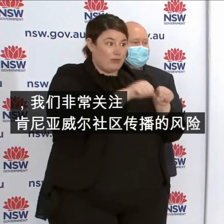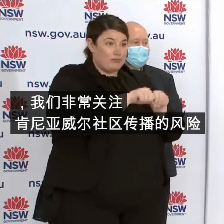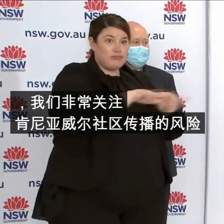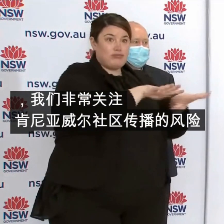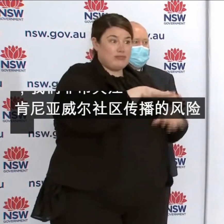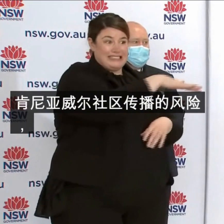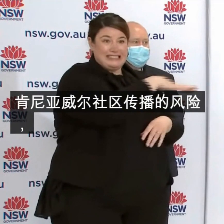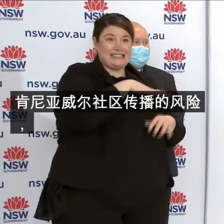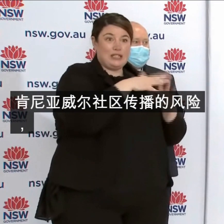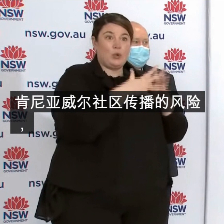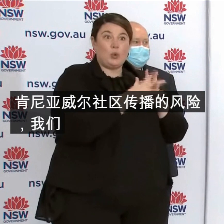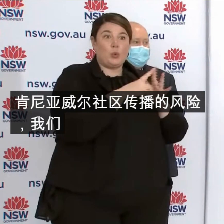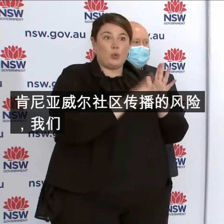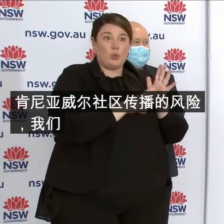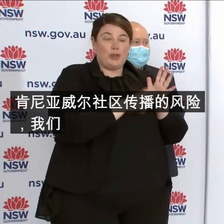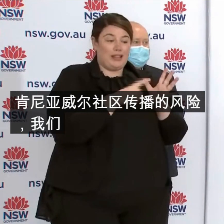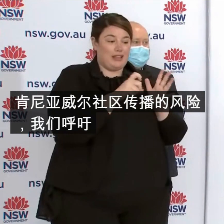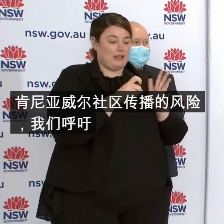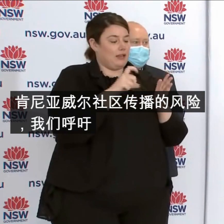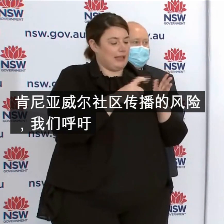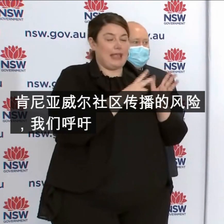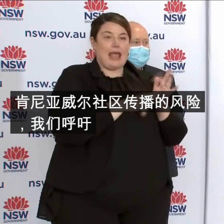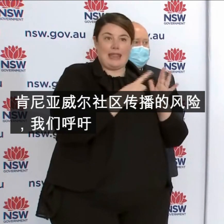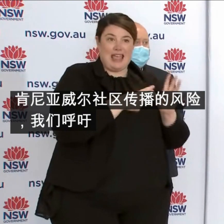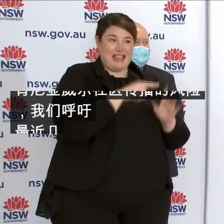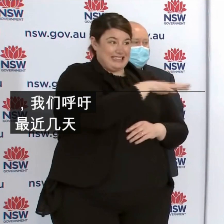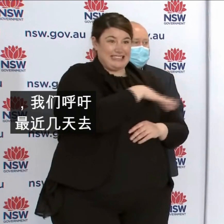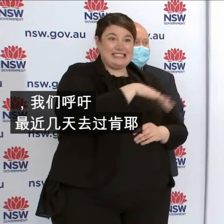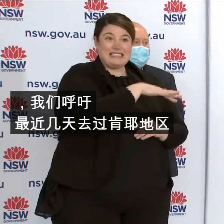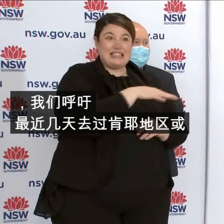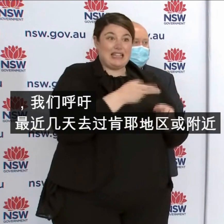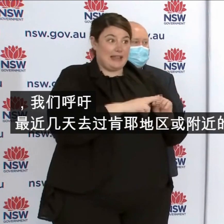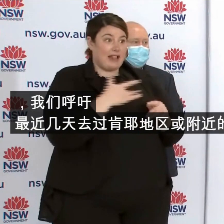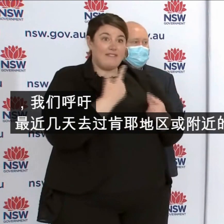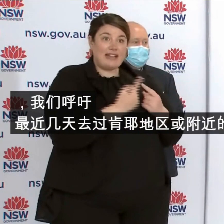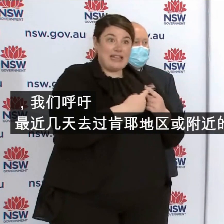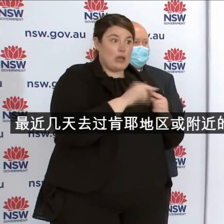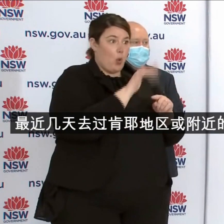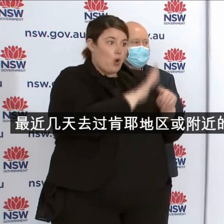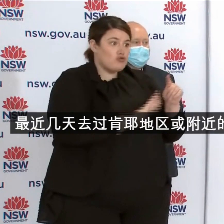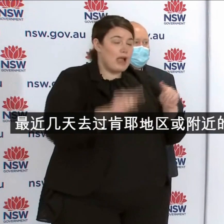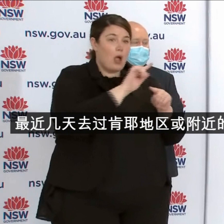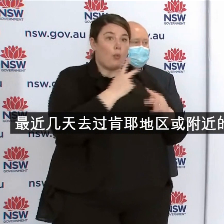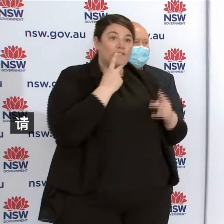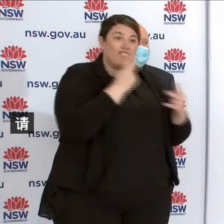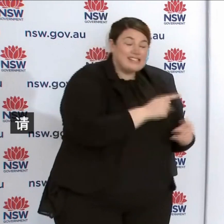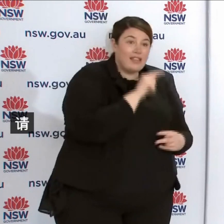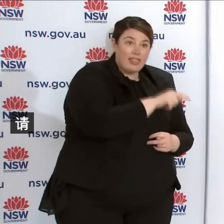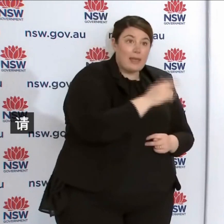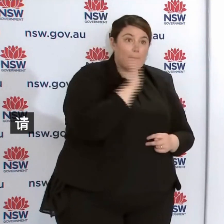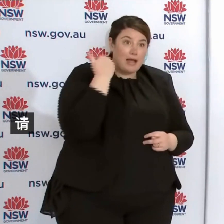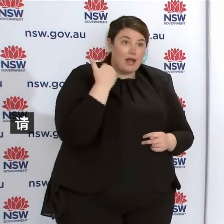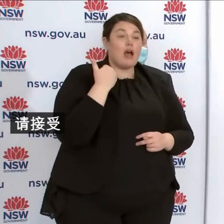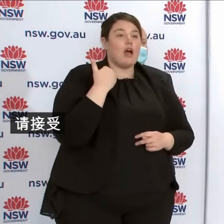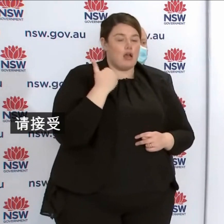in Wilcannia, and we call on anyone who has been in or near Wilcannia in recent days to